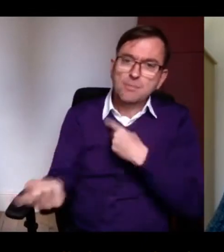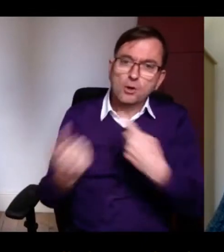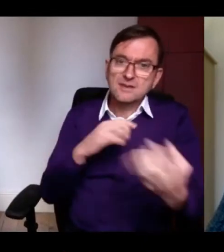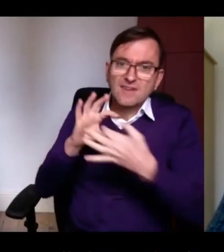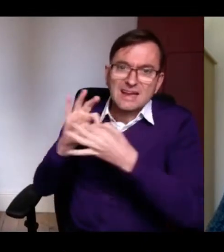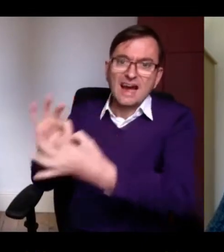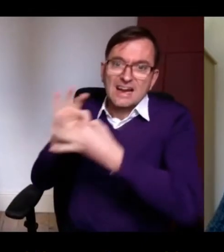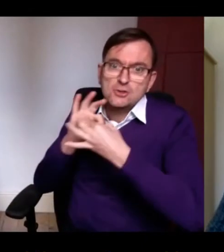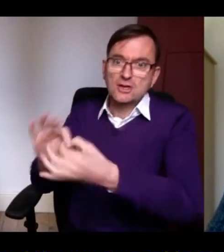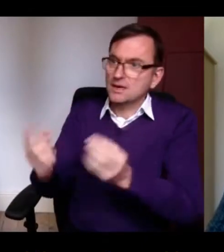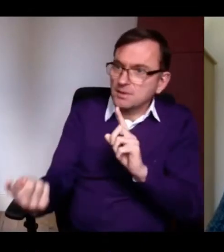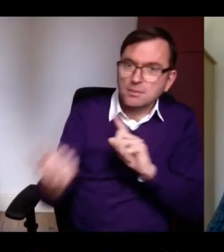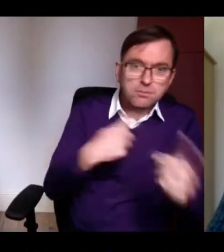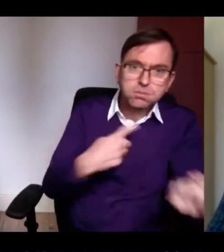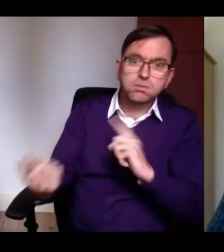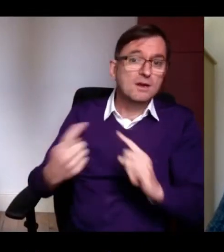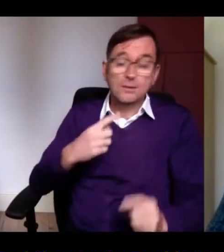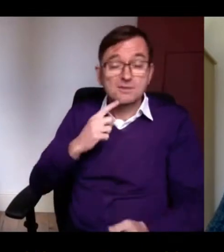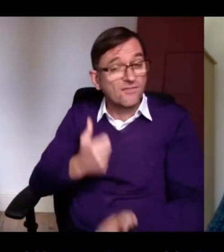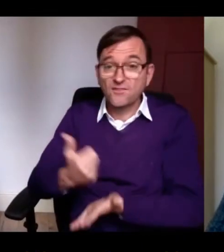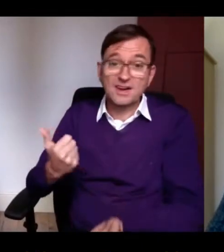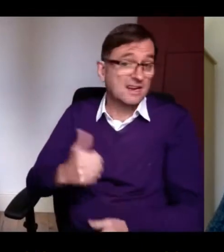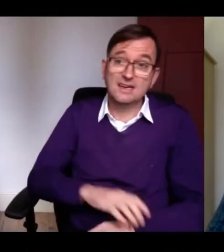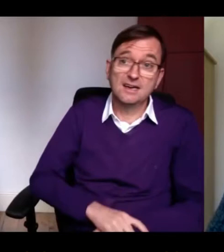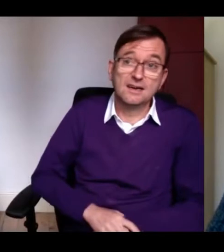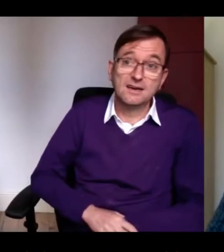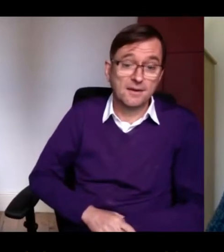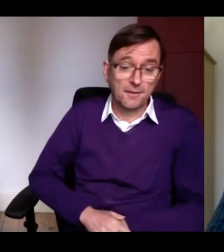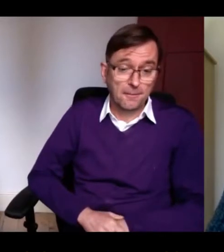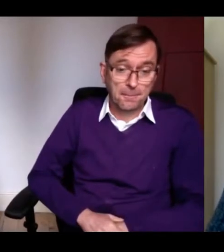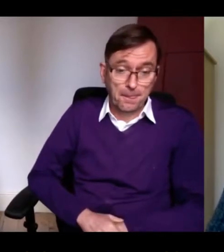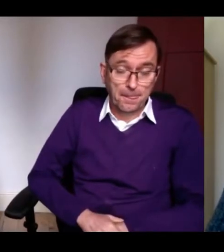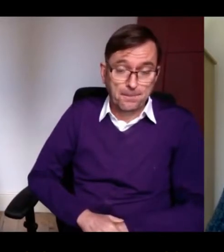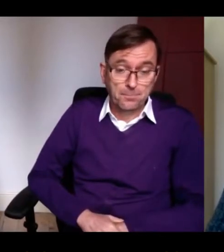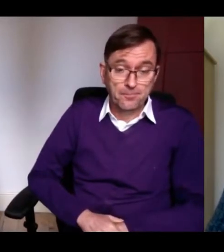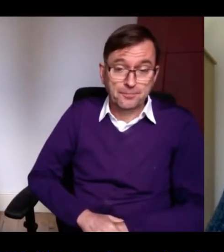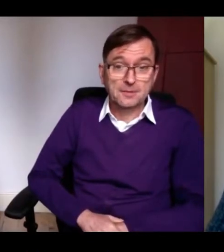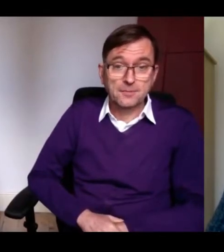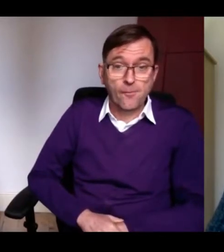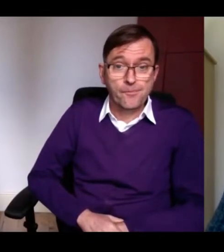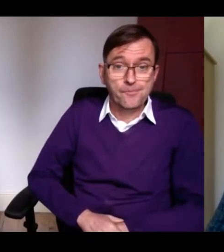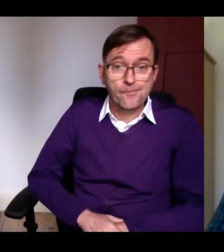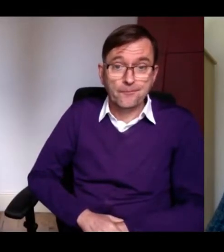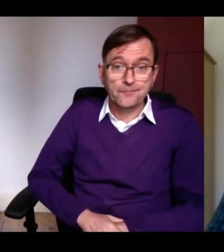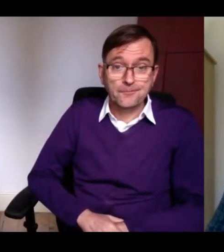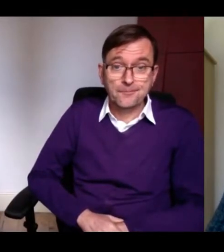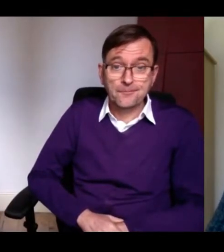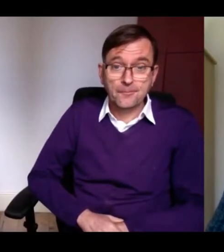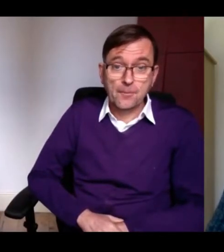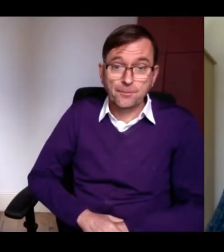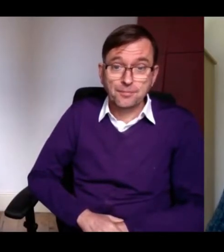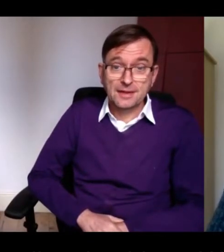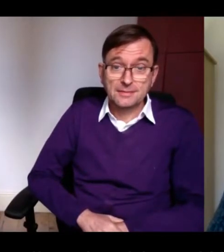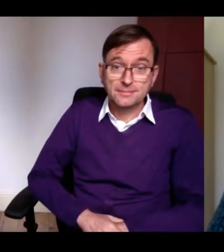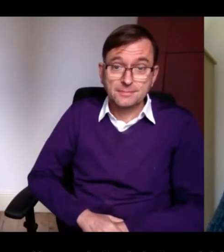it worked out and the way I was able to engage with people by getting eye contact. It was great. I really